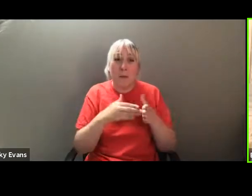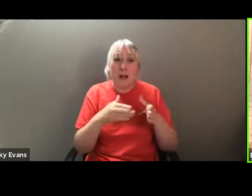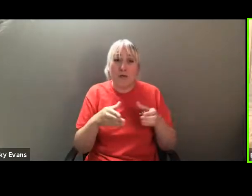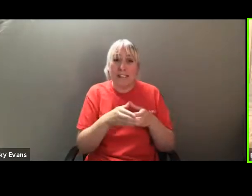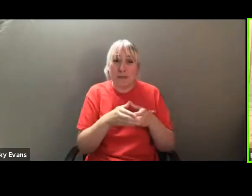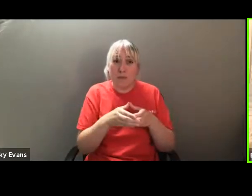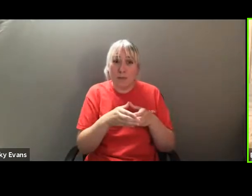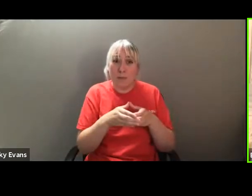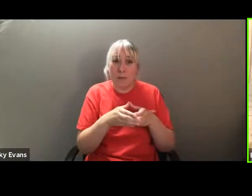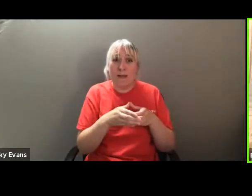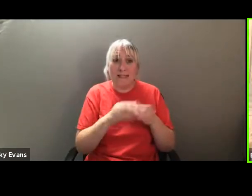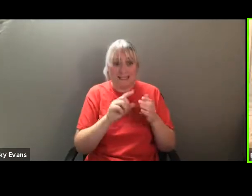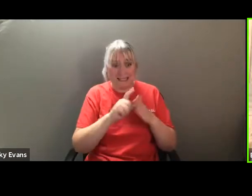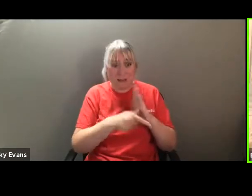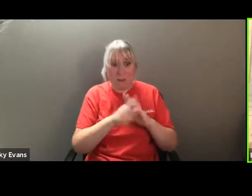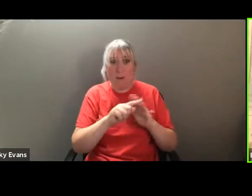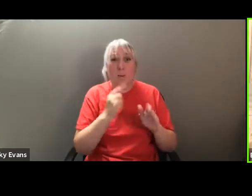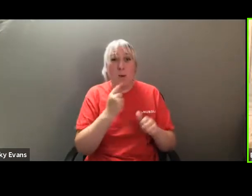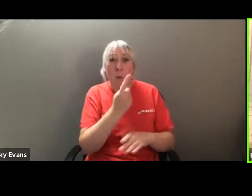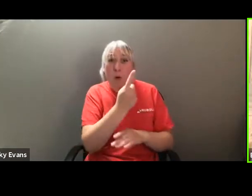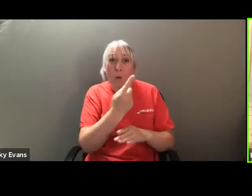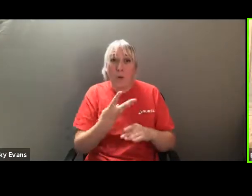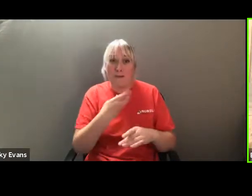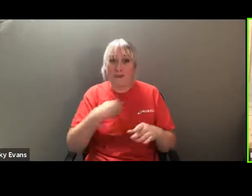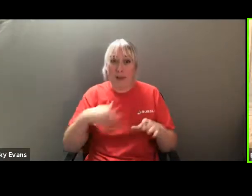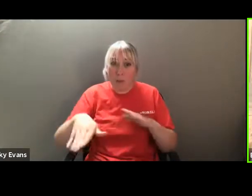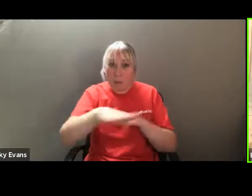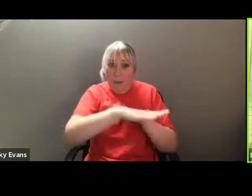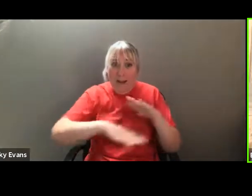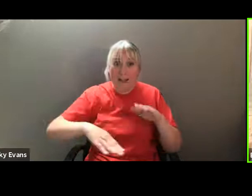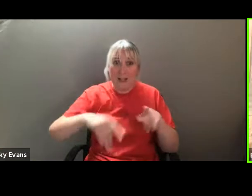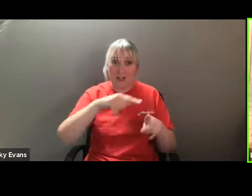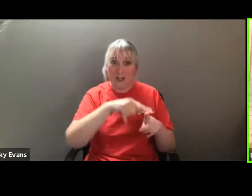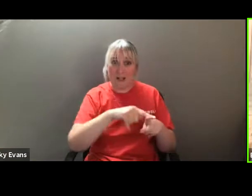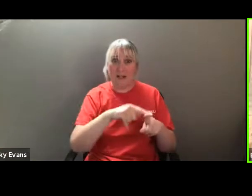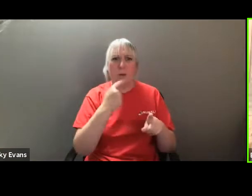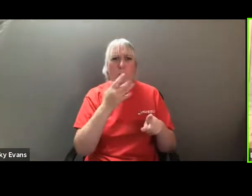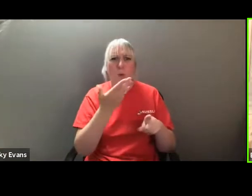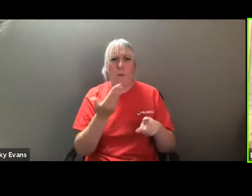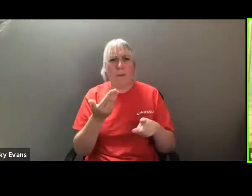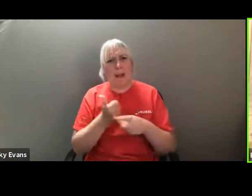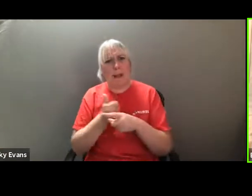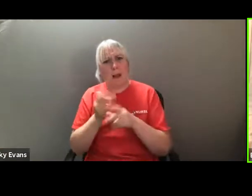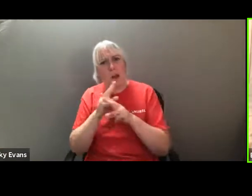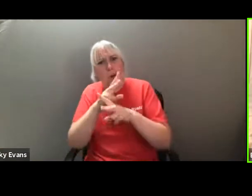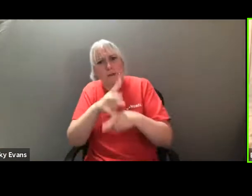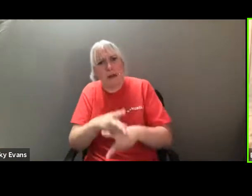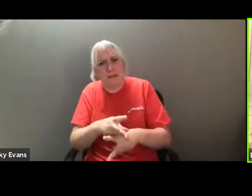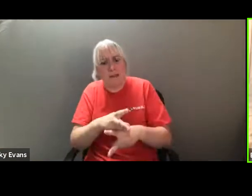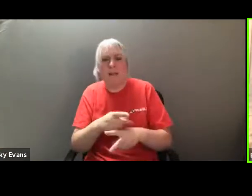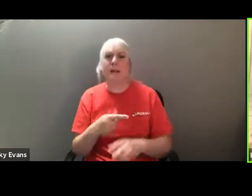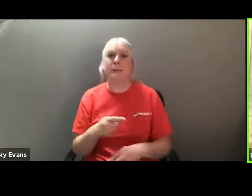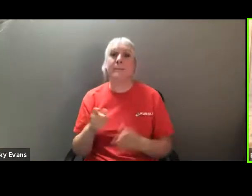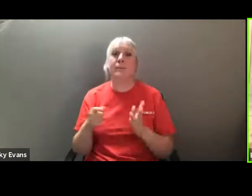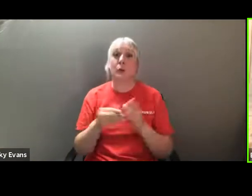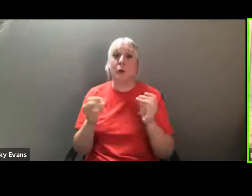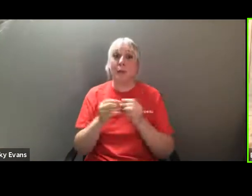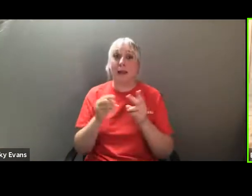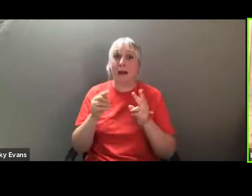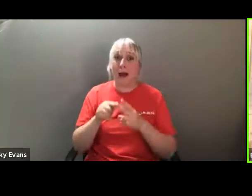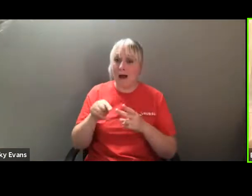who make up nearly a quarter of our population. And it only confuses me when people say a universal basic income will lead